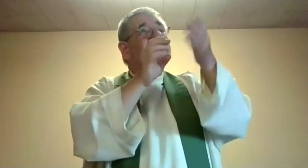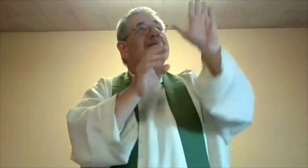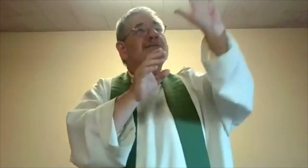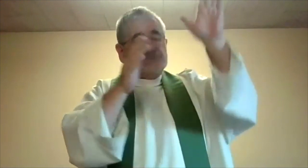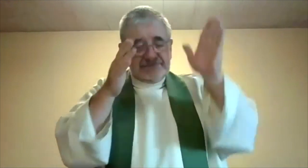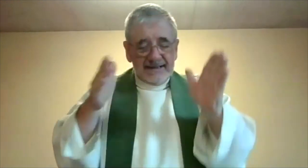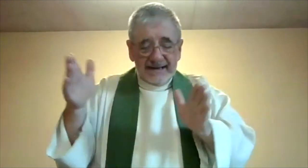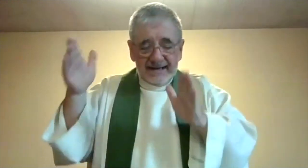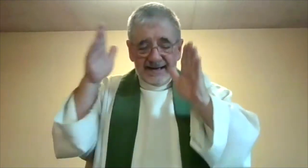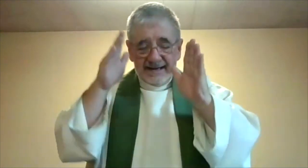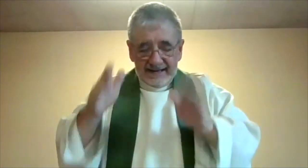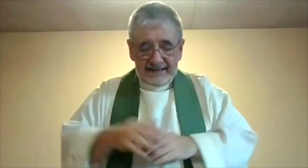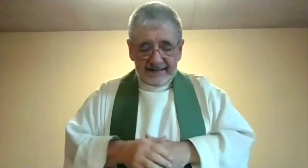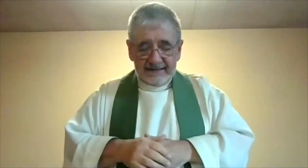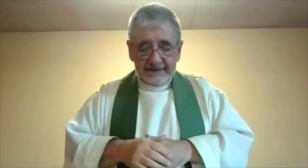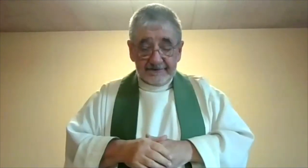follow God's plan.